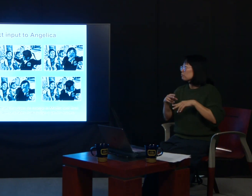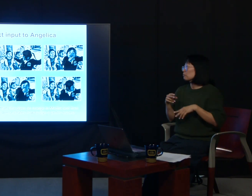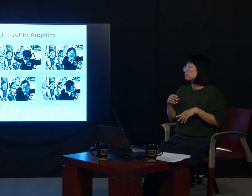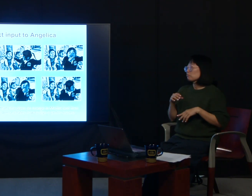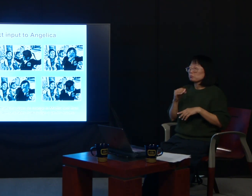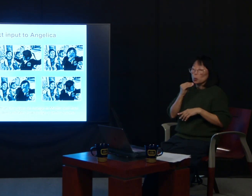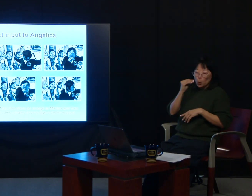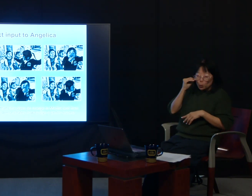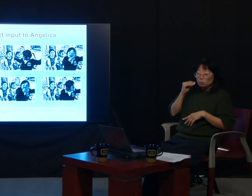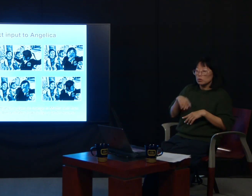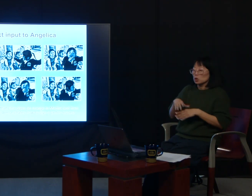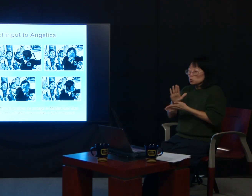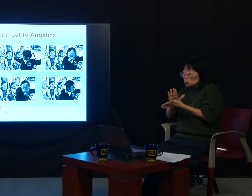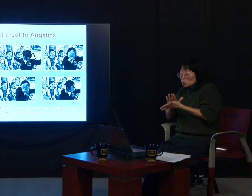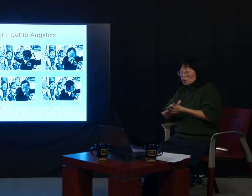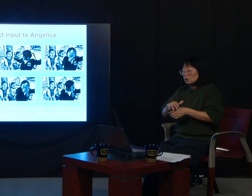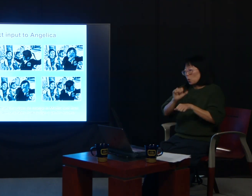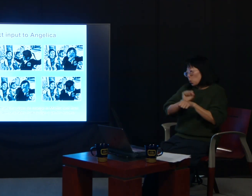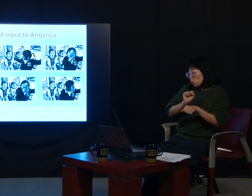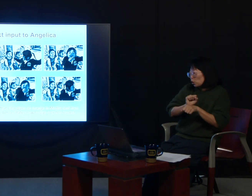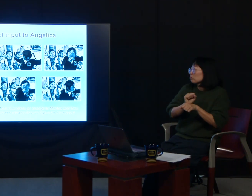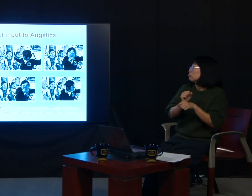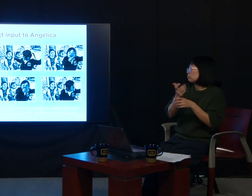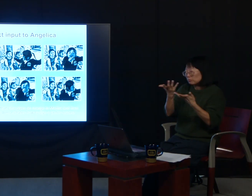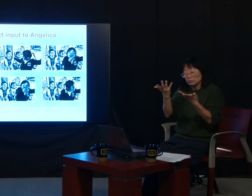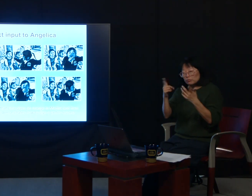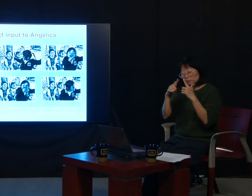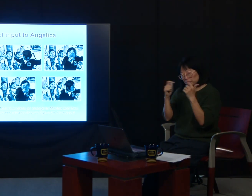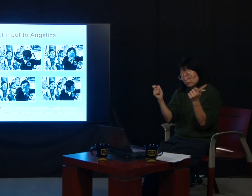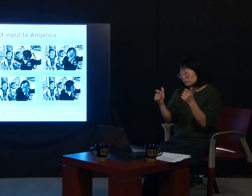norms, at home, at school, at work, etc.